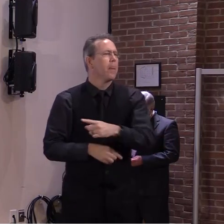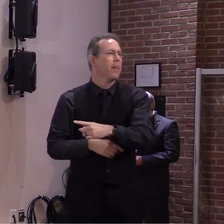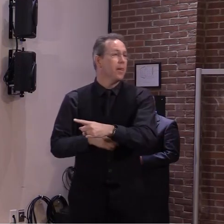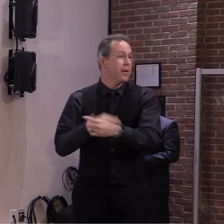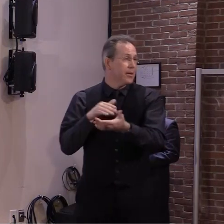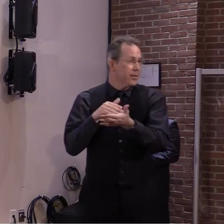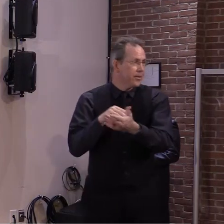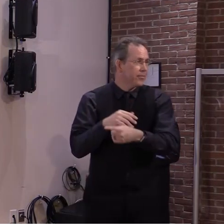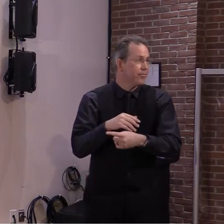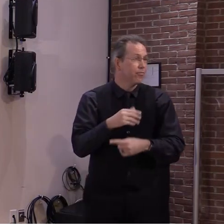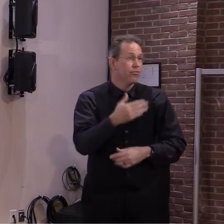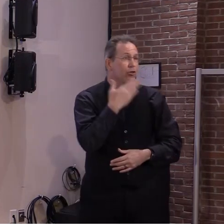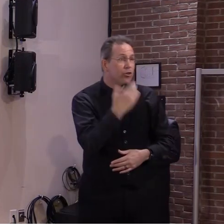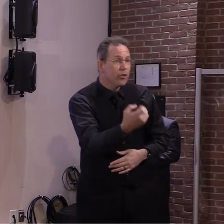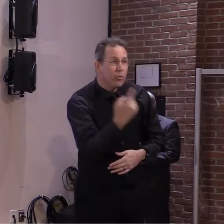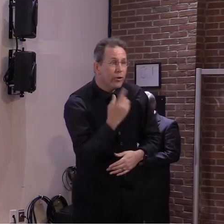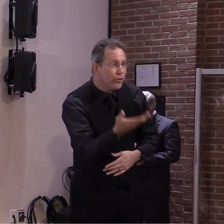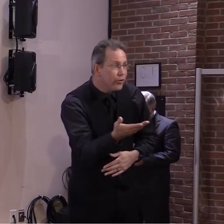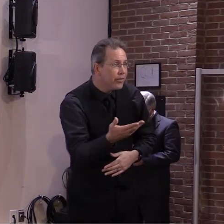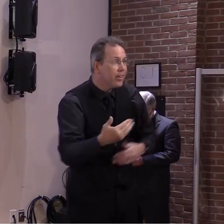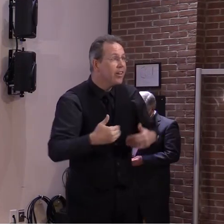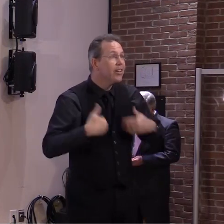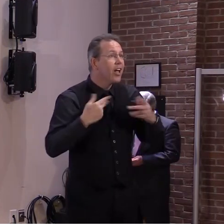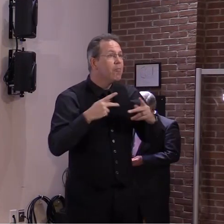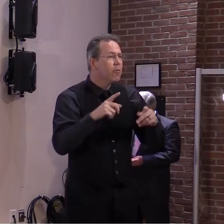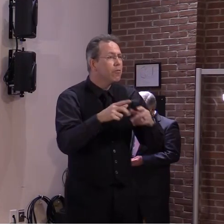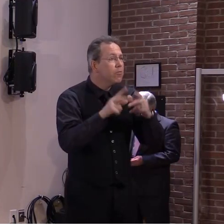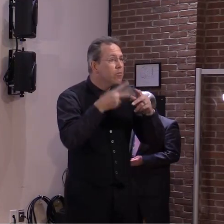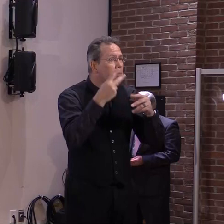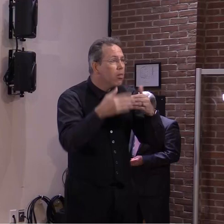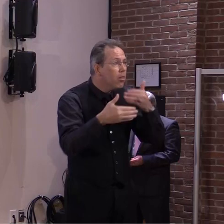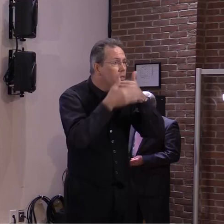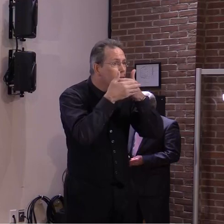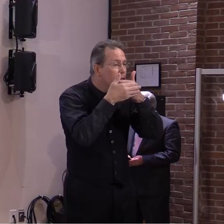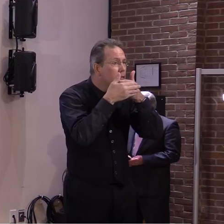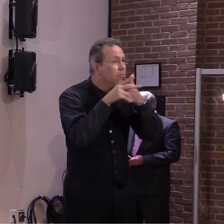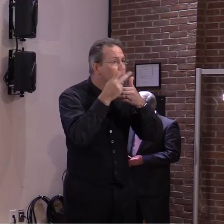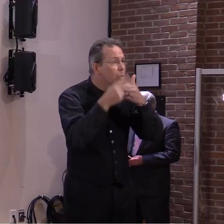new tucking in mechanisms for the masks. Keep in mind,